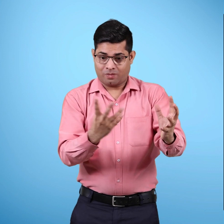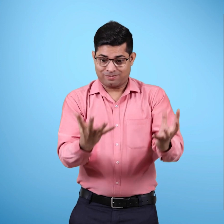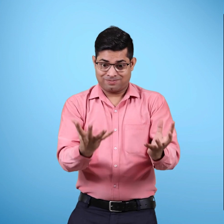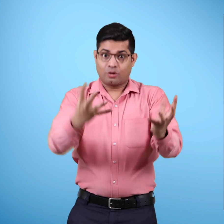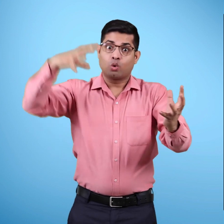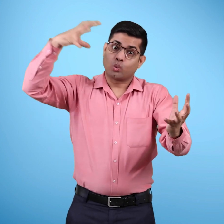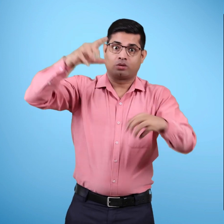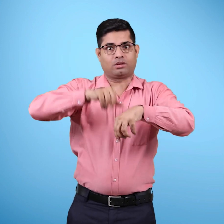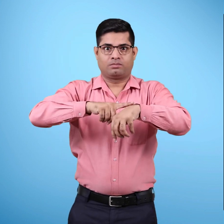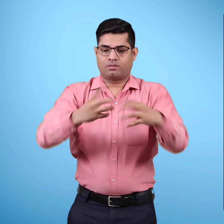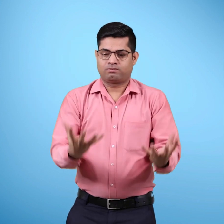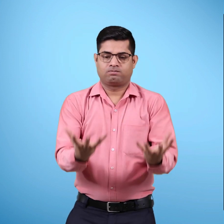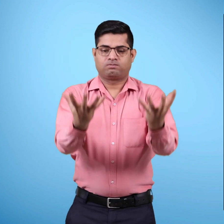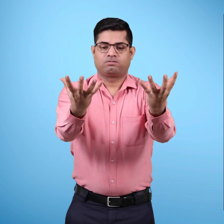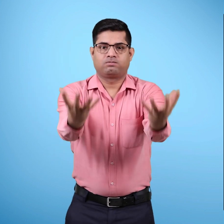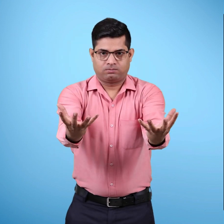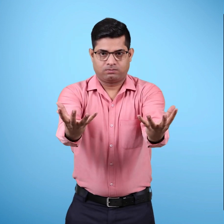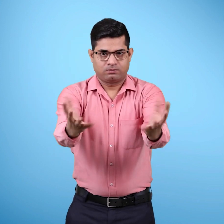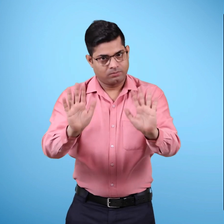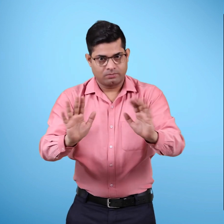and keep it also in the sun.